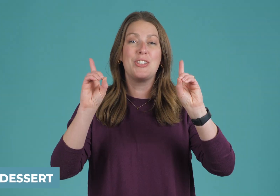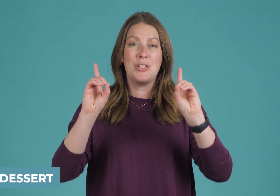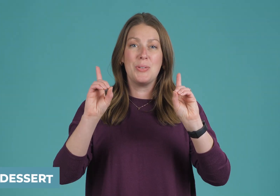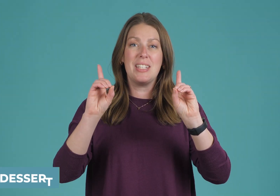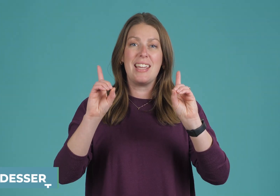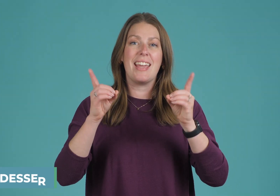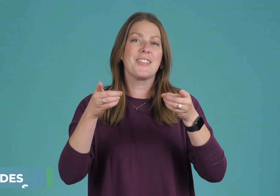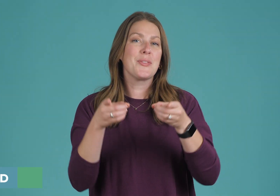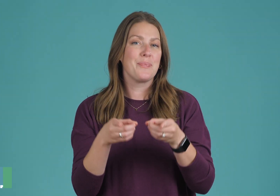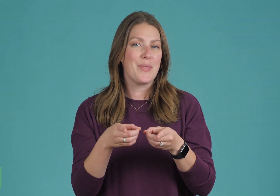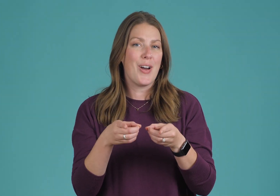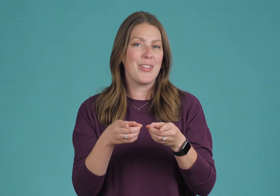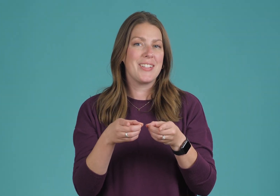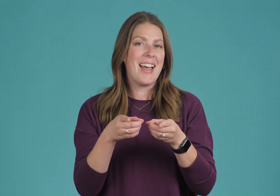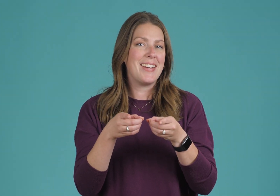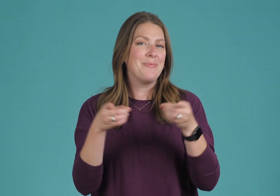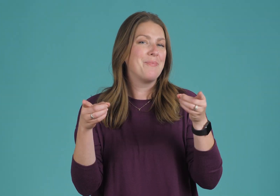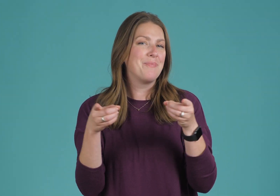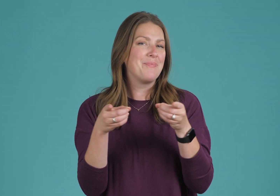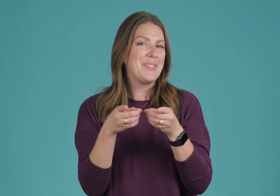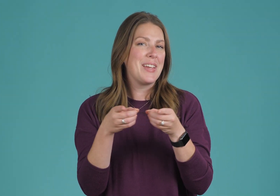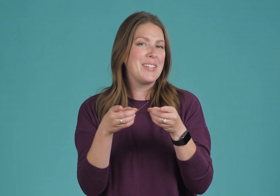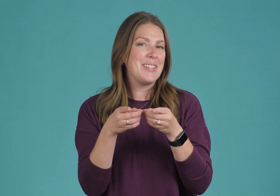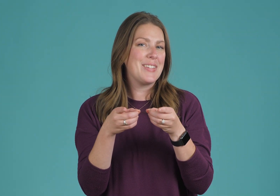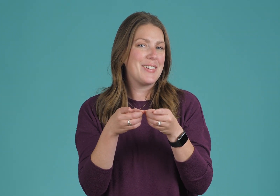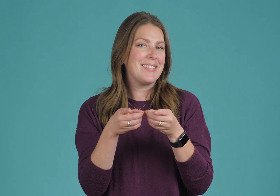two D hands on their side. Dessert.